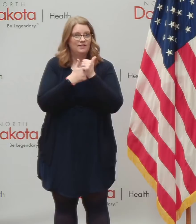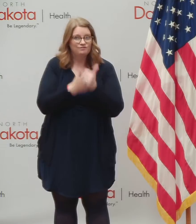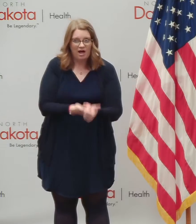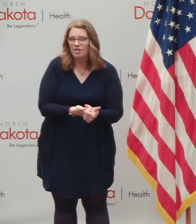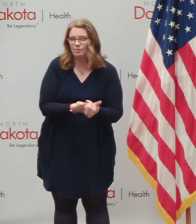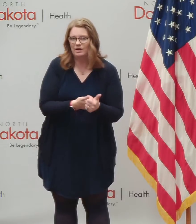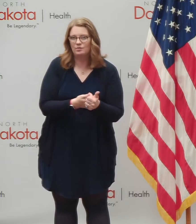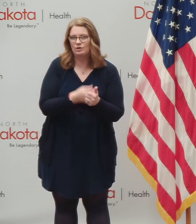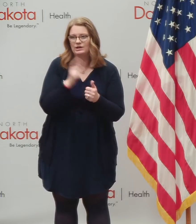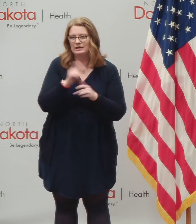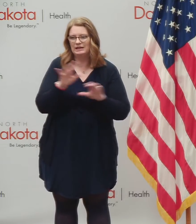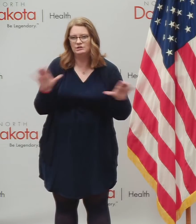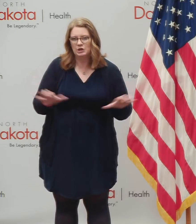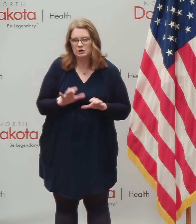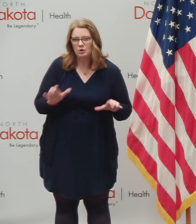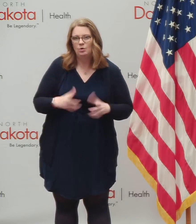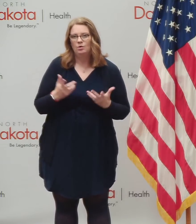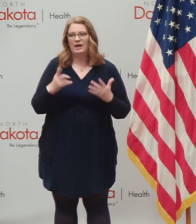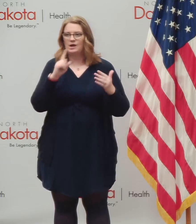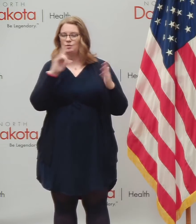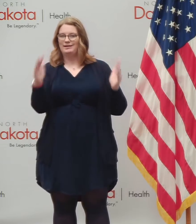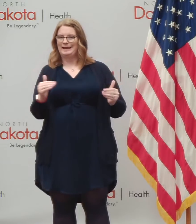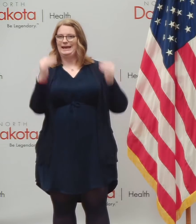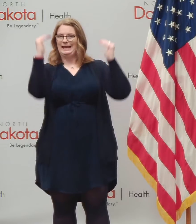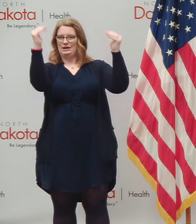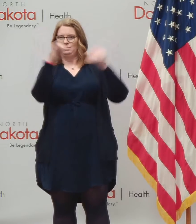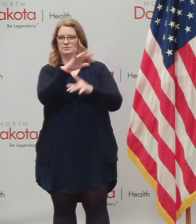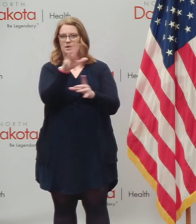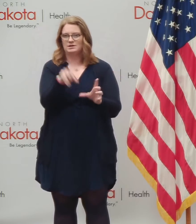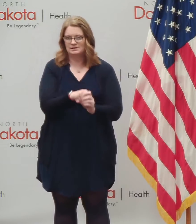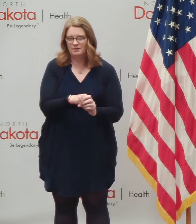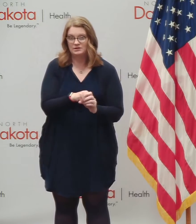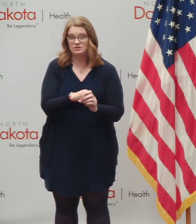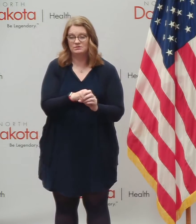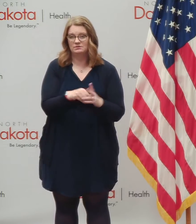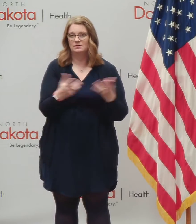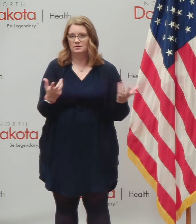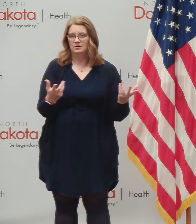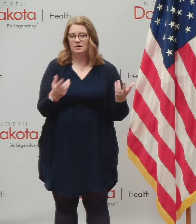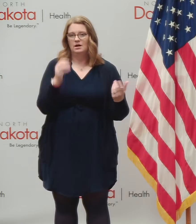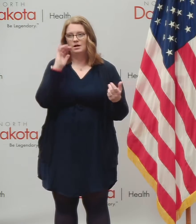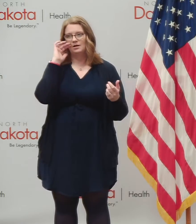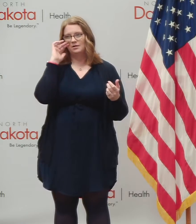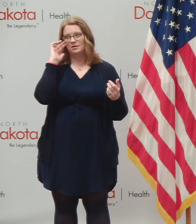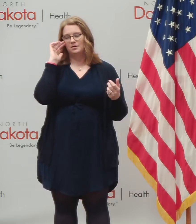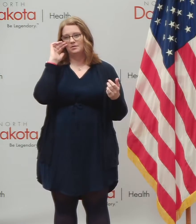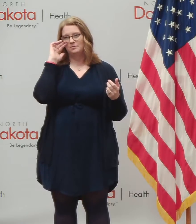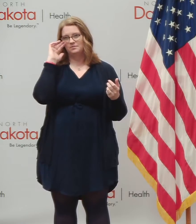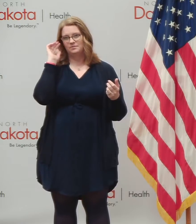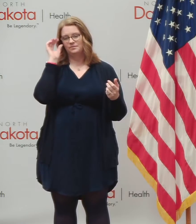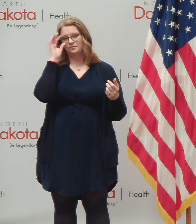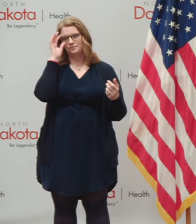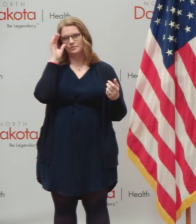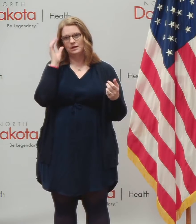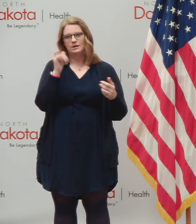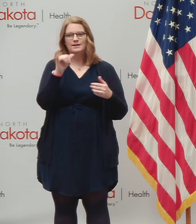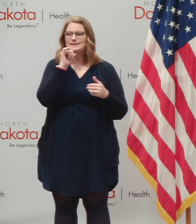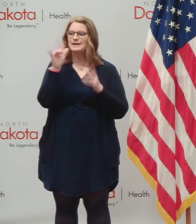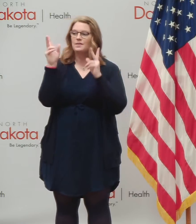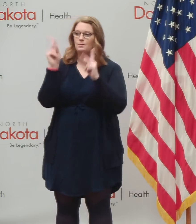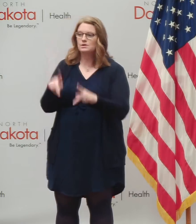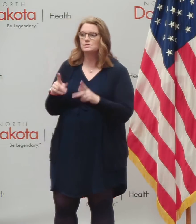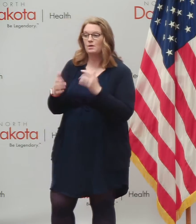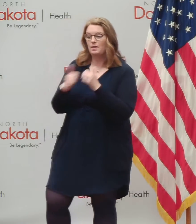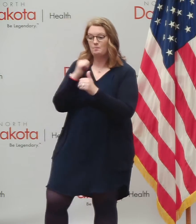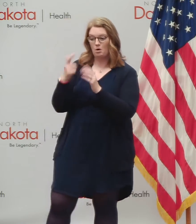increased participation in mitigation, because that's the goal here. The goal is not about, it's not the person with the most number of